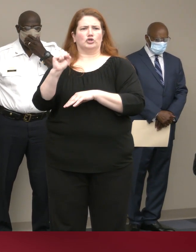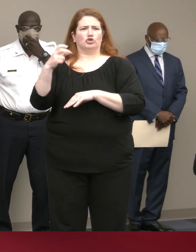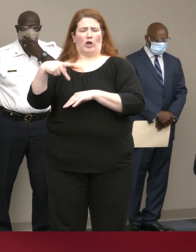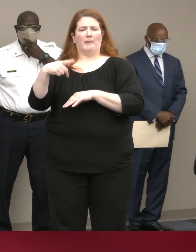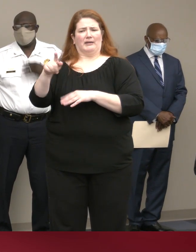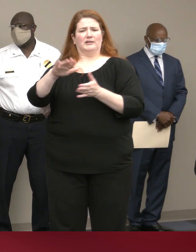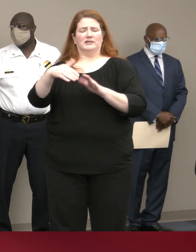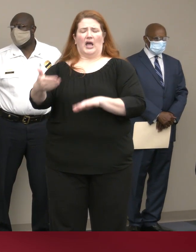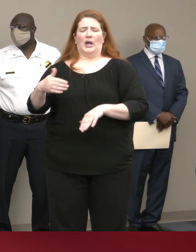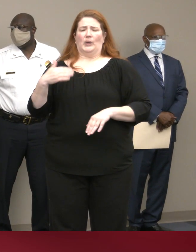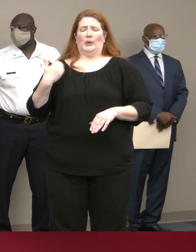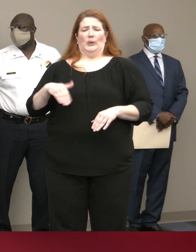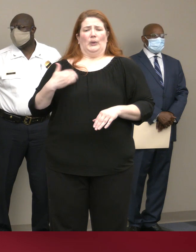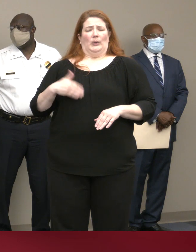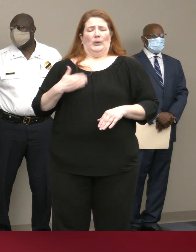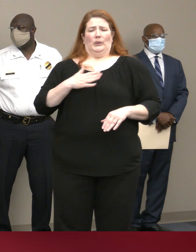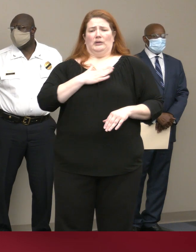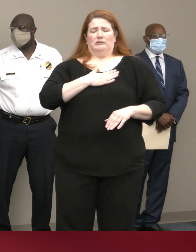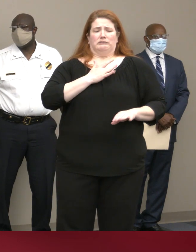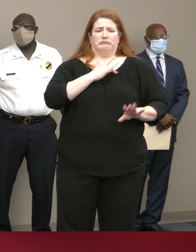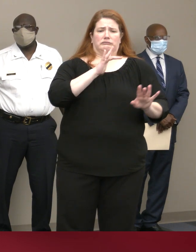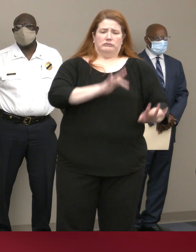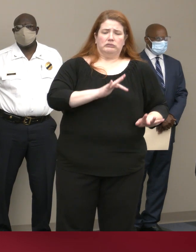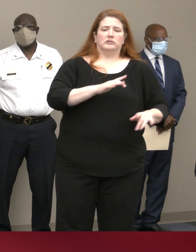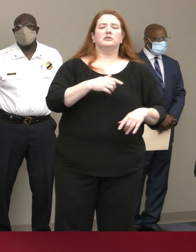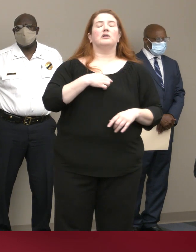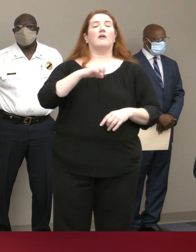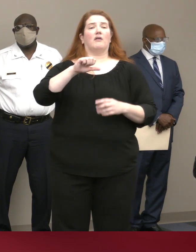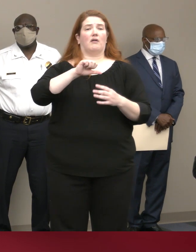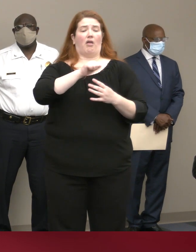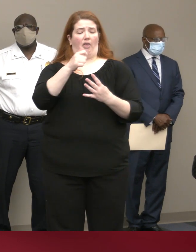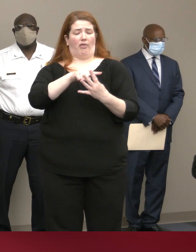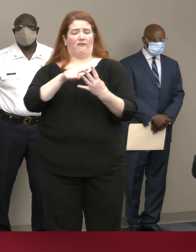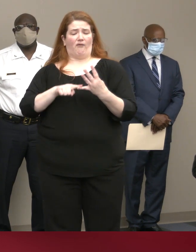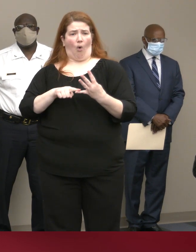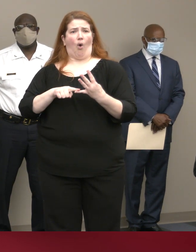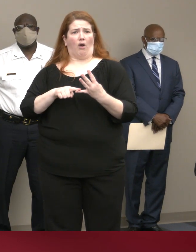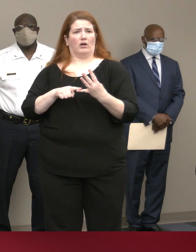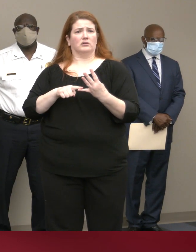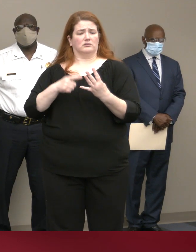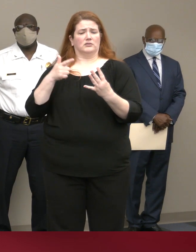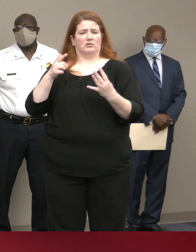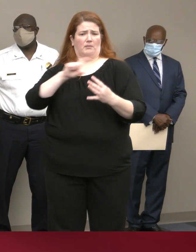We hope for the speedy recovery for the 4 other officers who were injured last night.